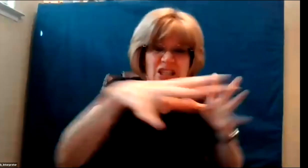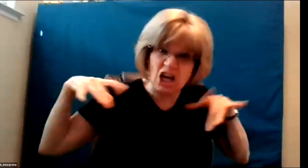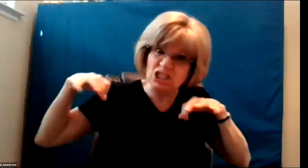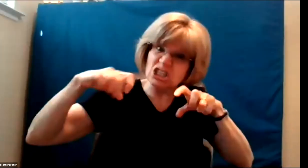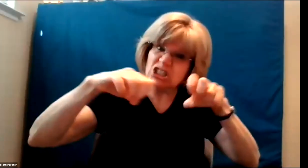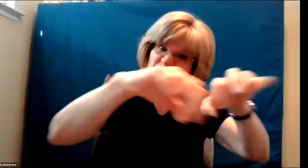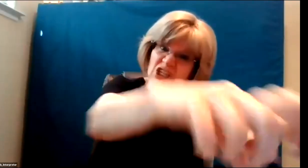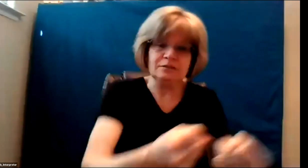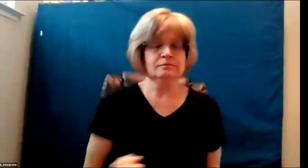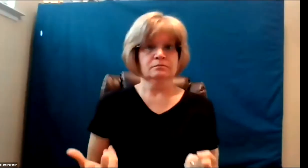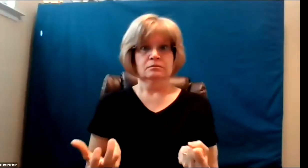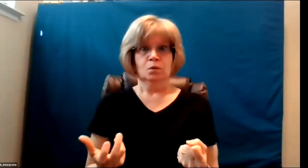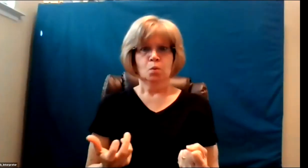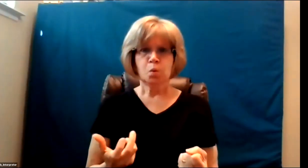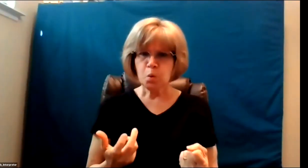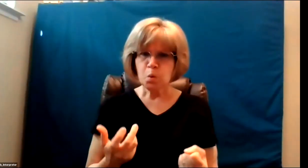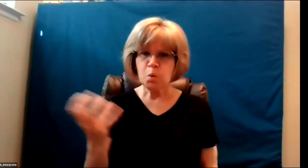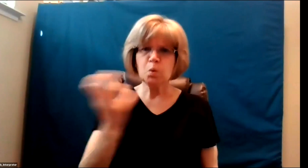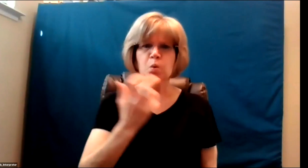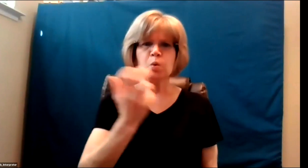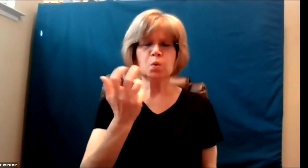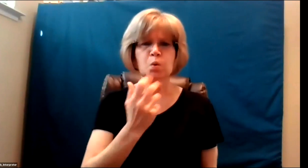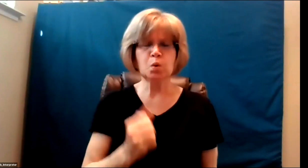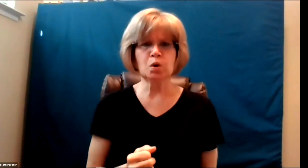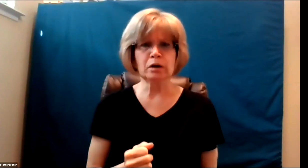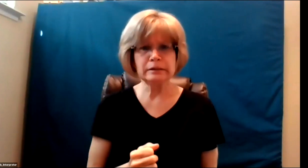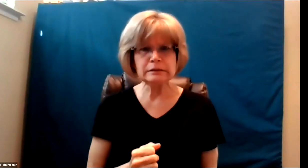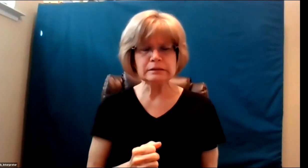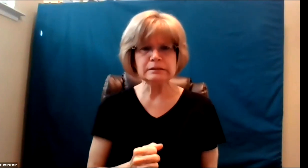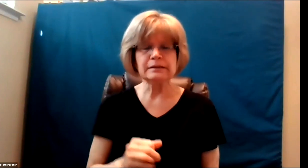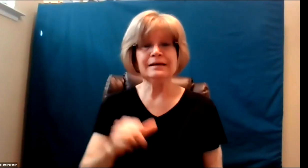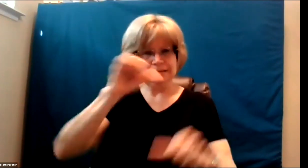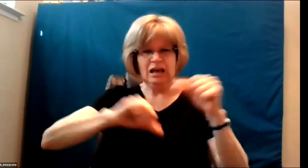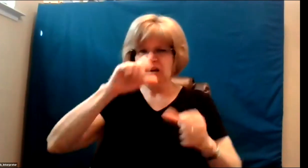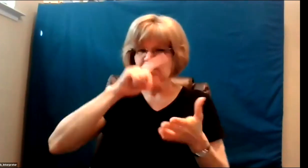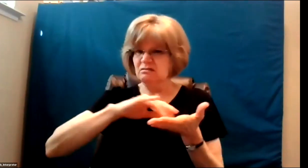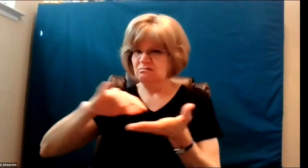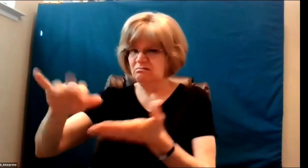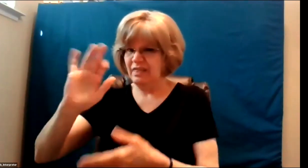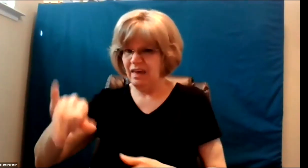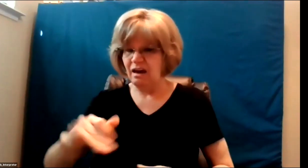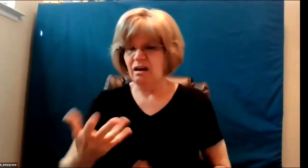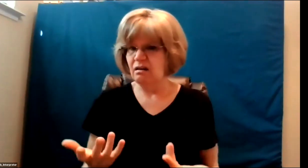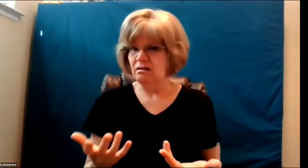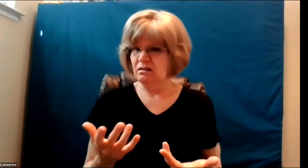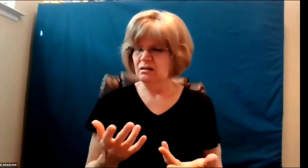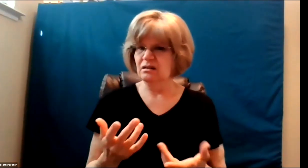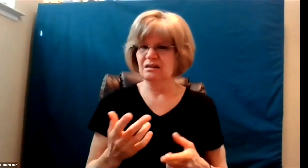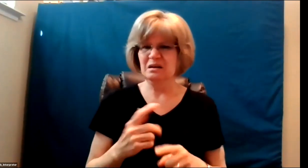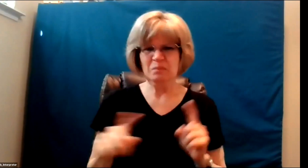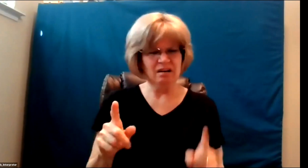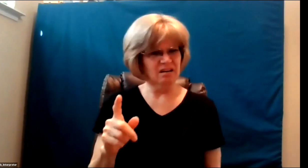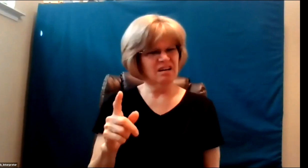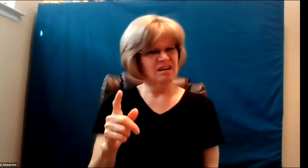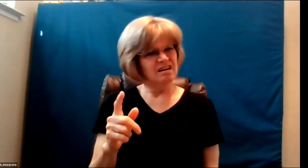Science allows us to understand this biological phenomenon today. But even so, it's really difficult to get our